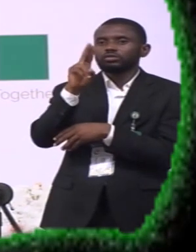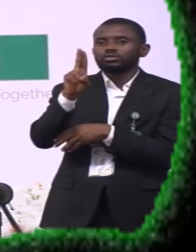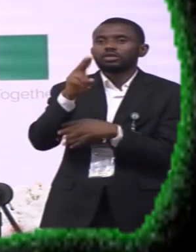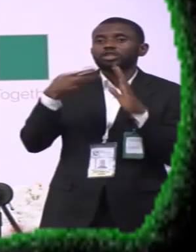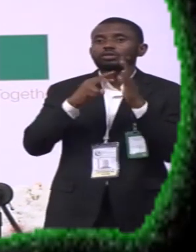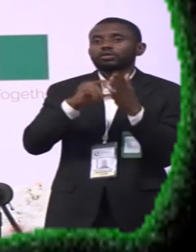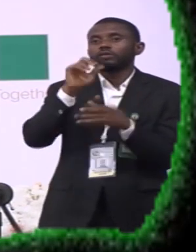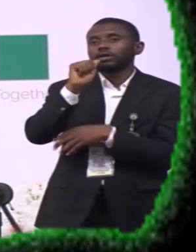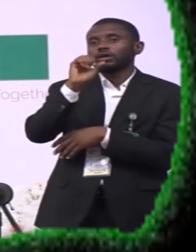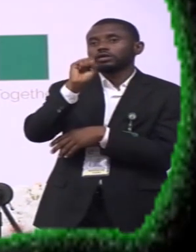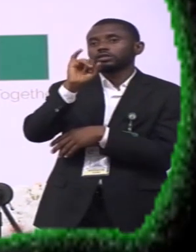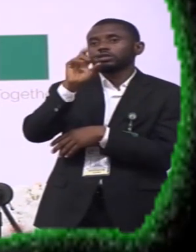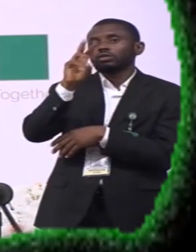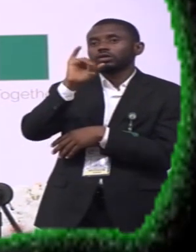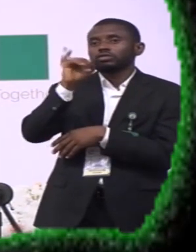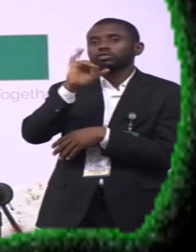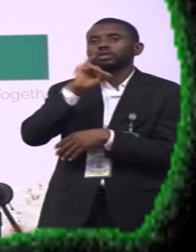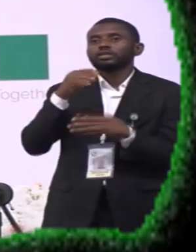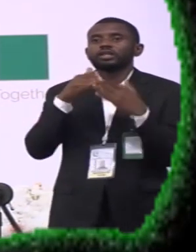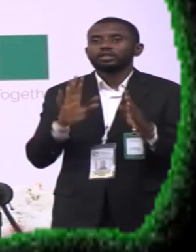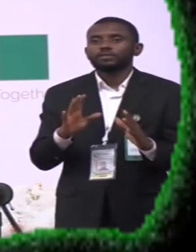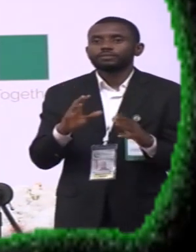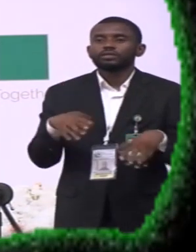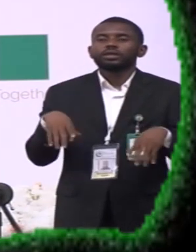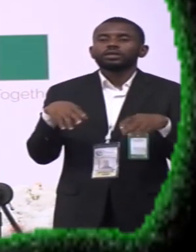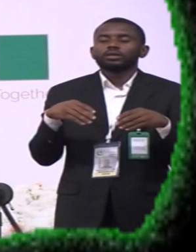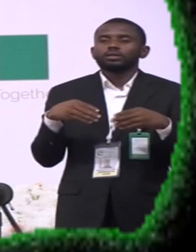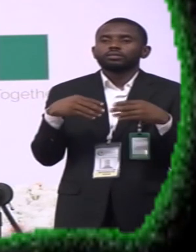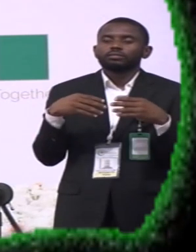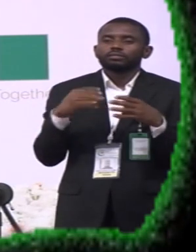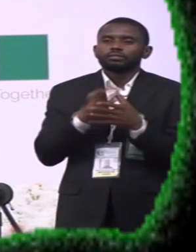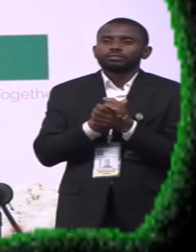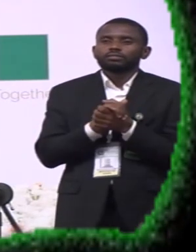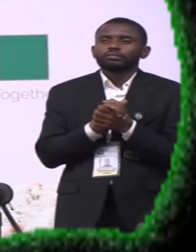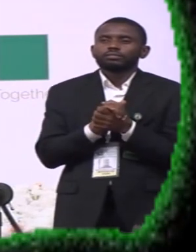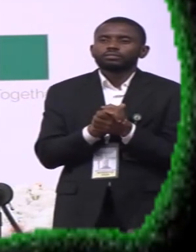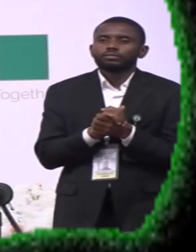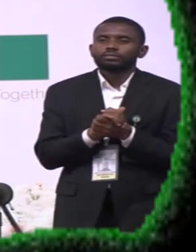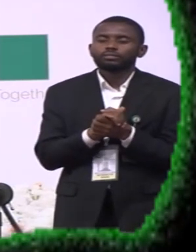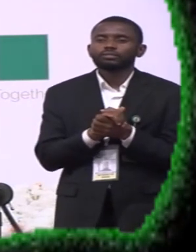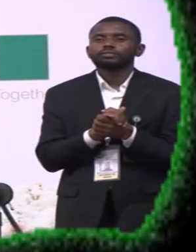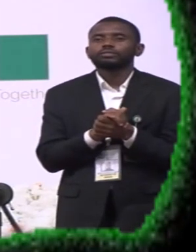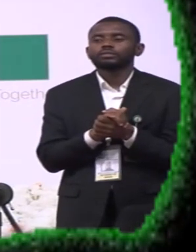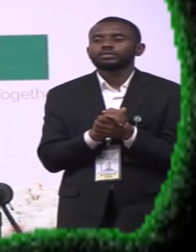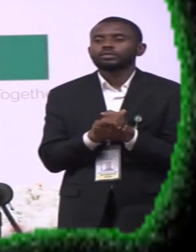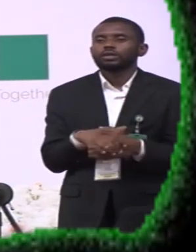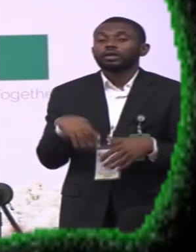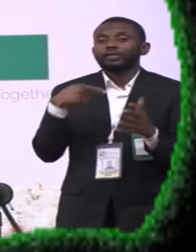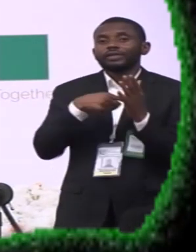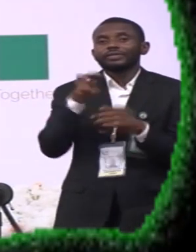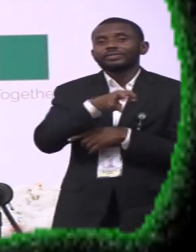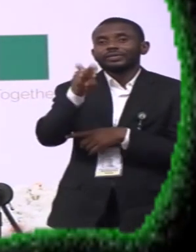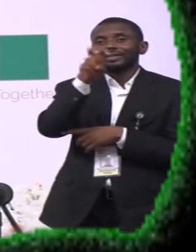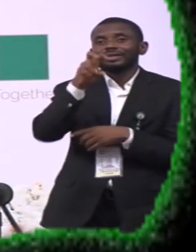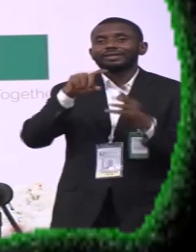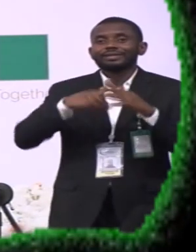power not to stripe him of the garments of honor. This journey that is starting